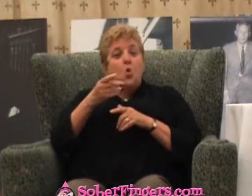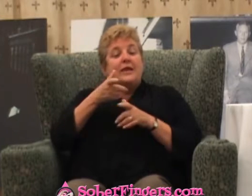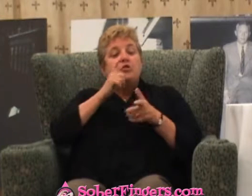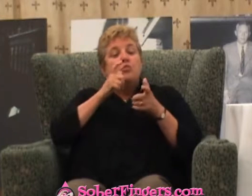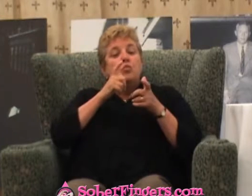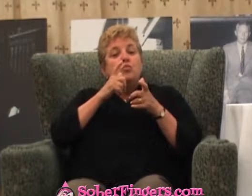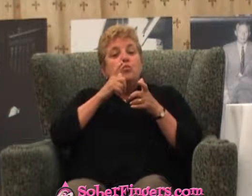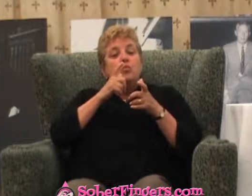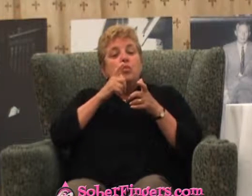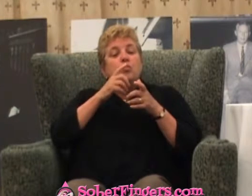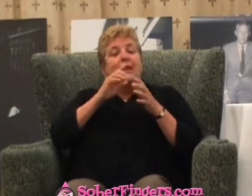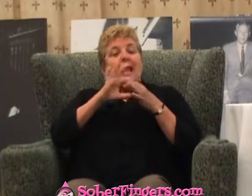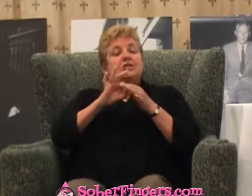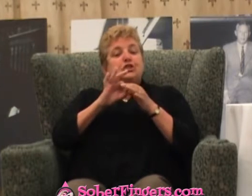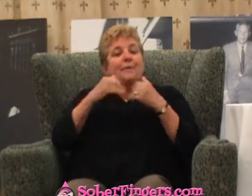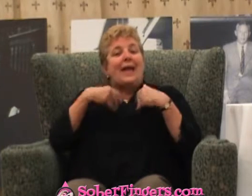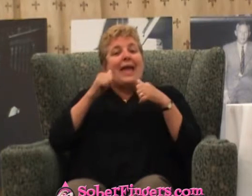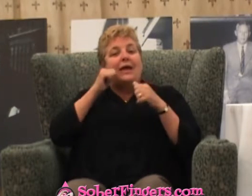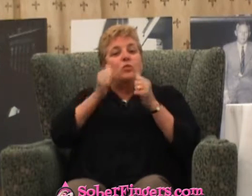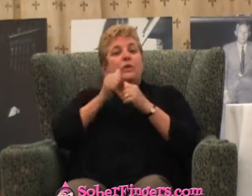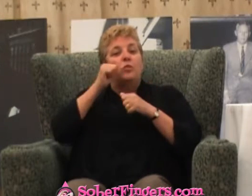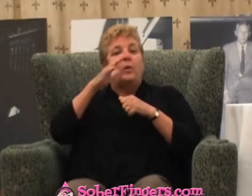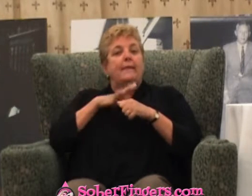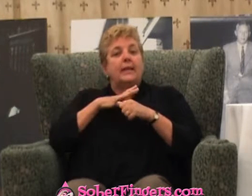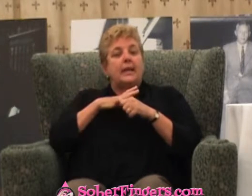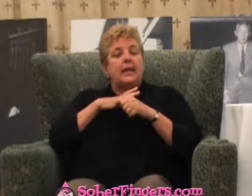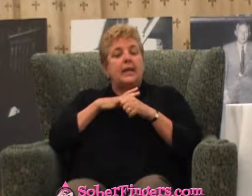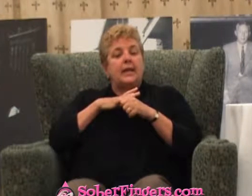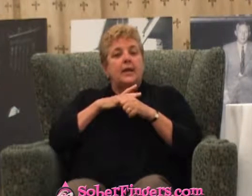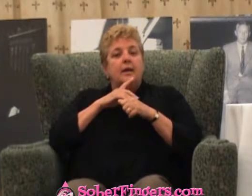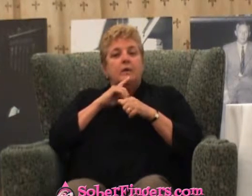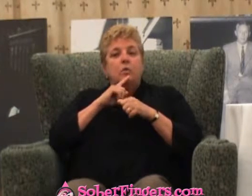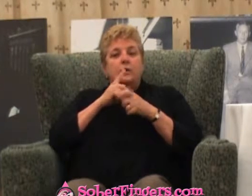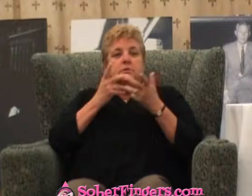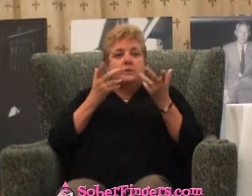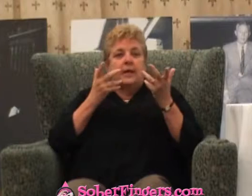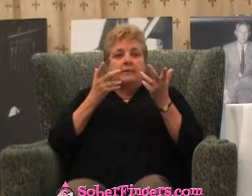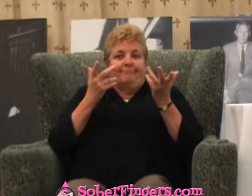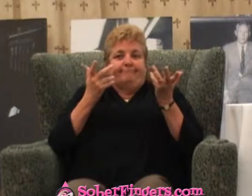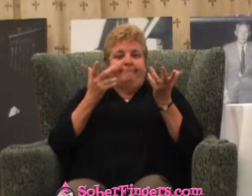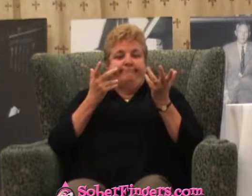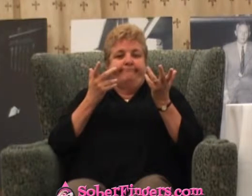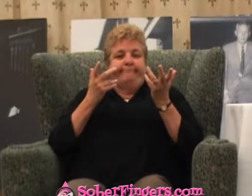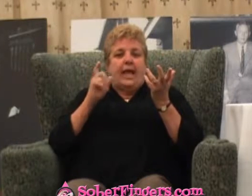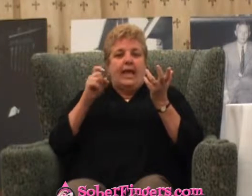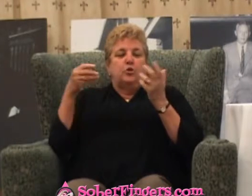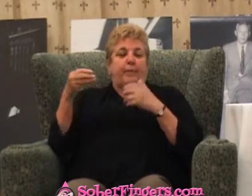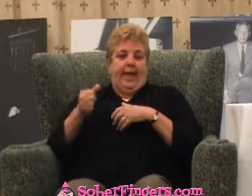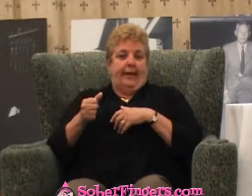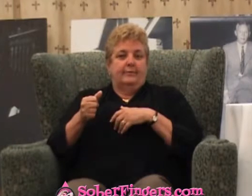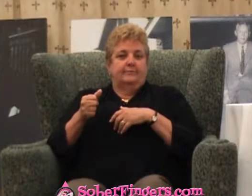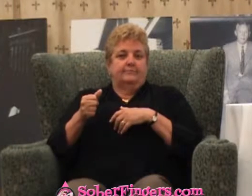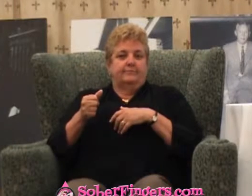with a woman was that I was a trick. And a woman actually wanted to share her life with me.